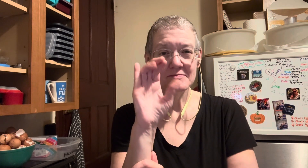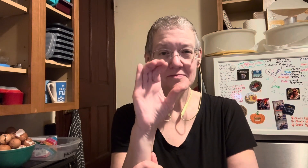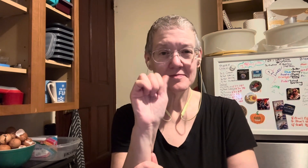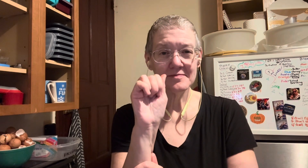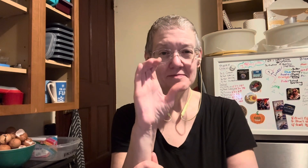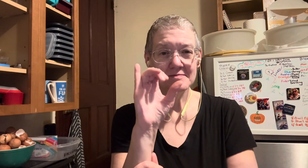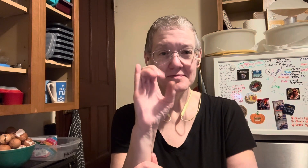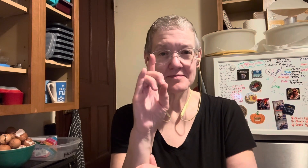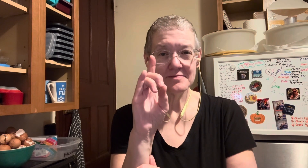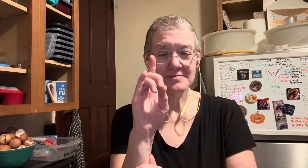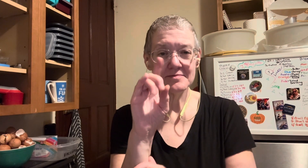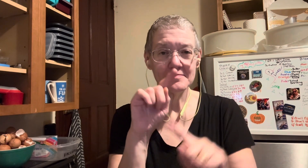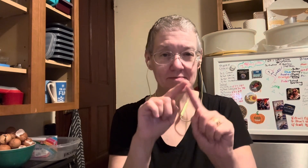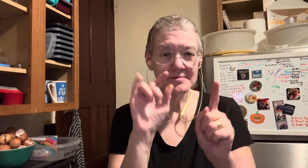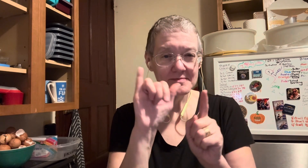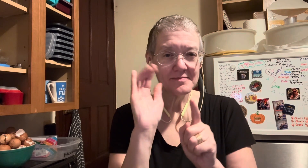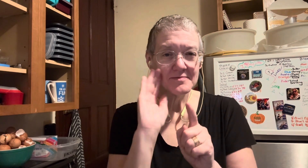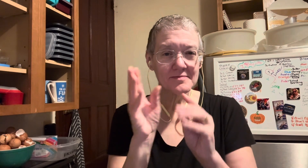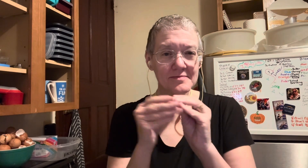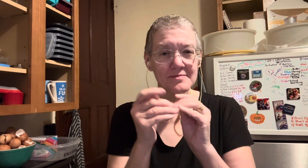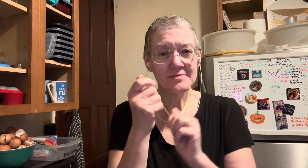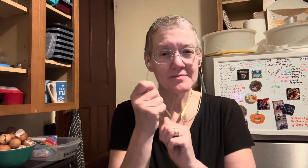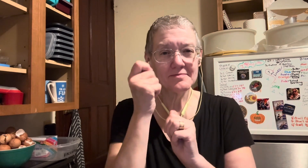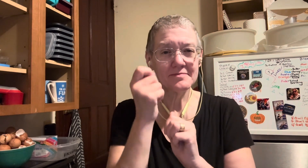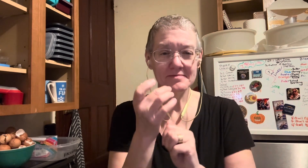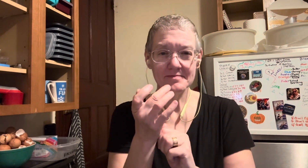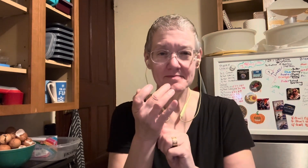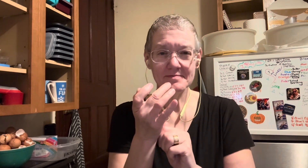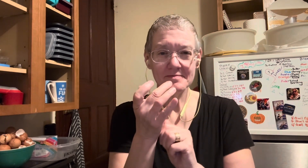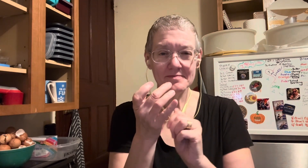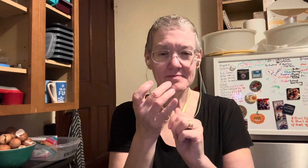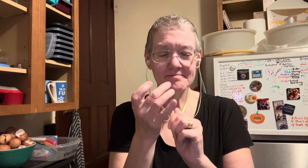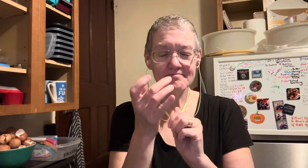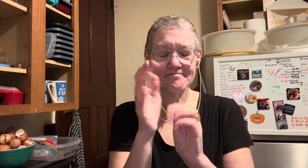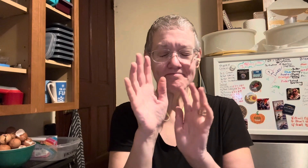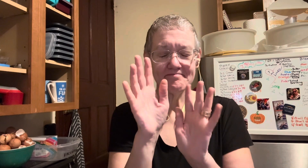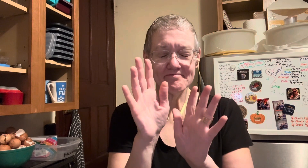gelatin. It will add some net carbs.